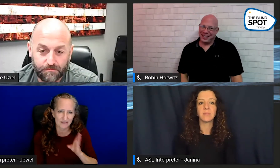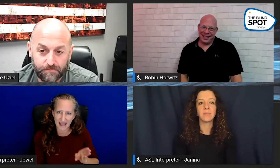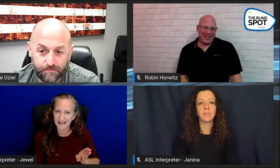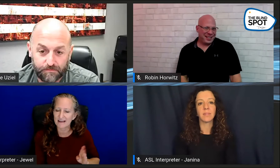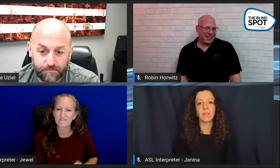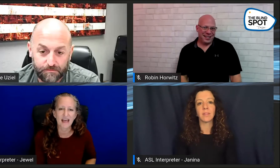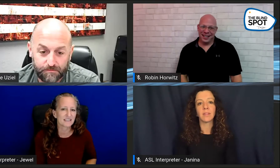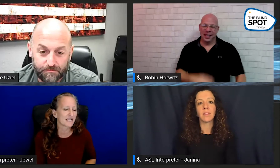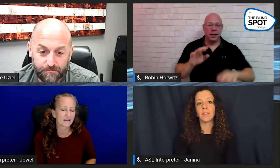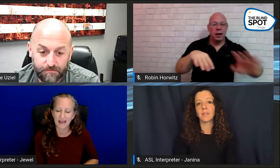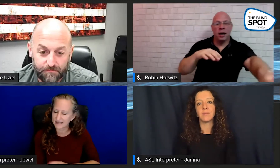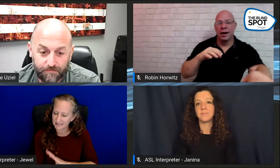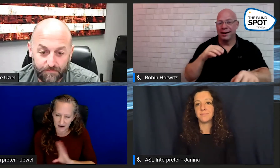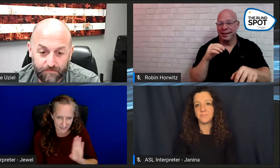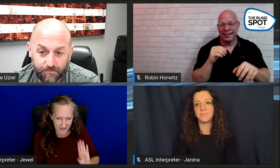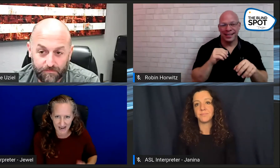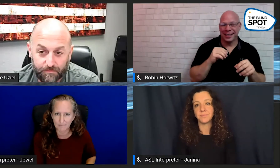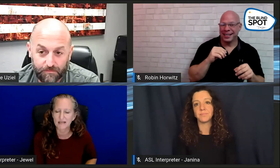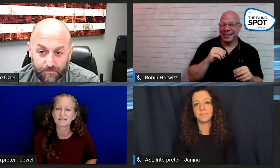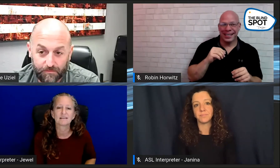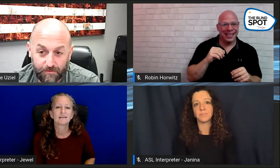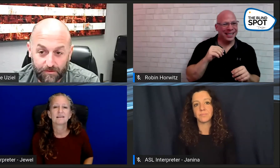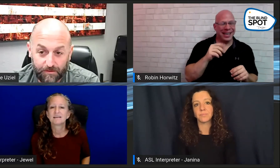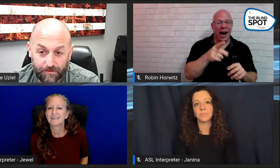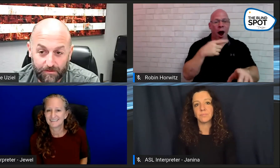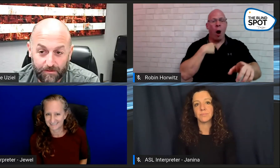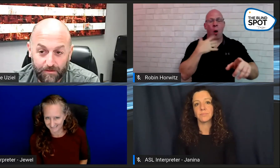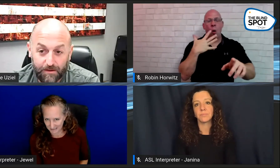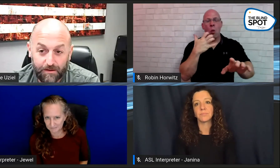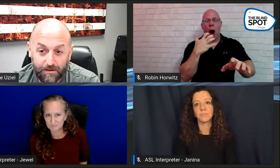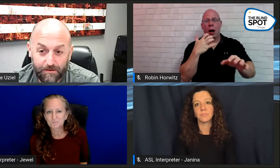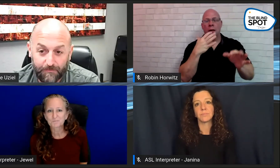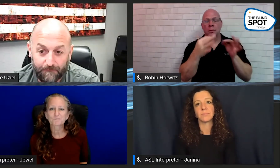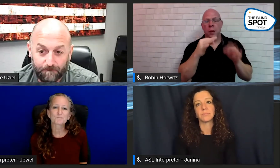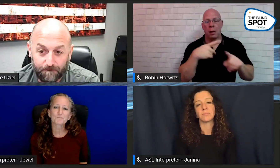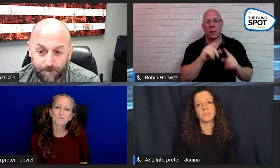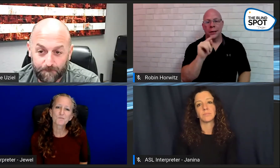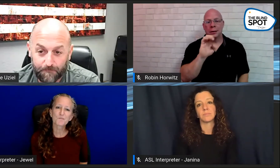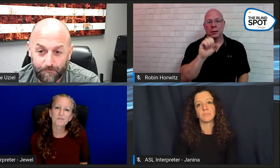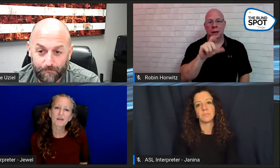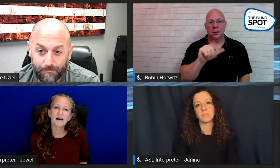based on that event, and that is not going to happen.